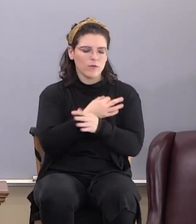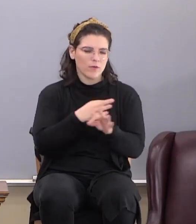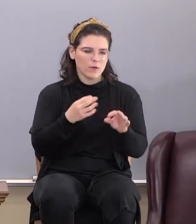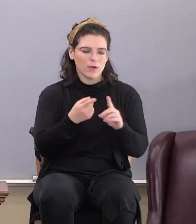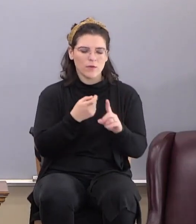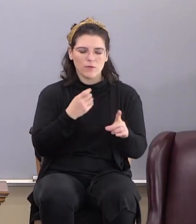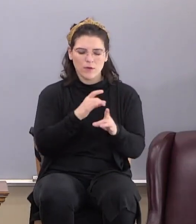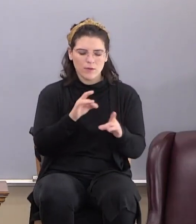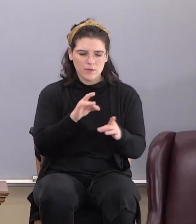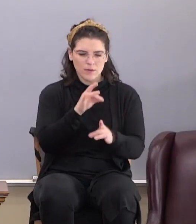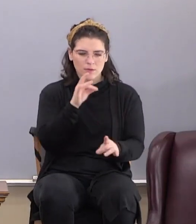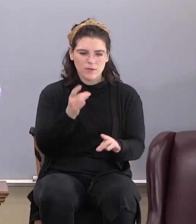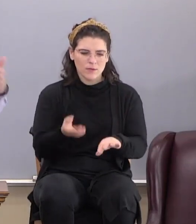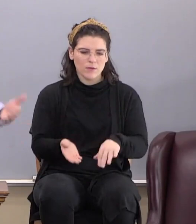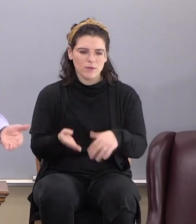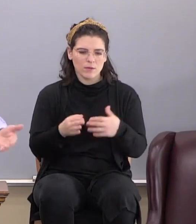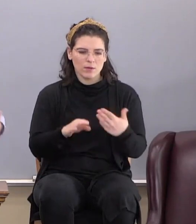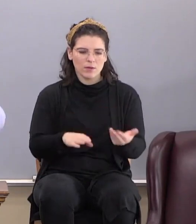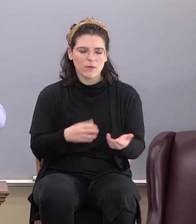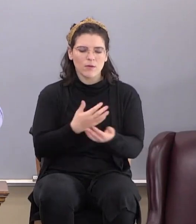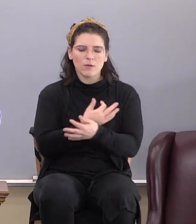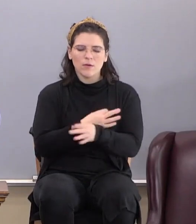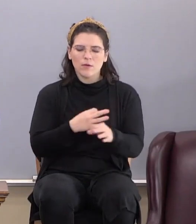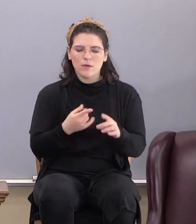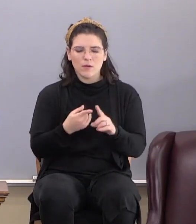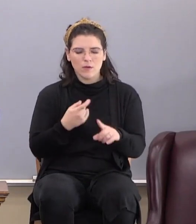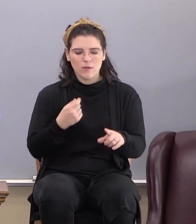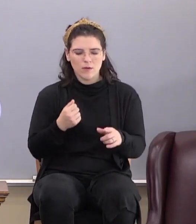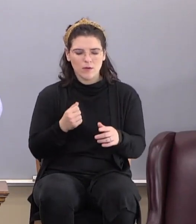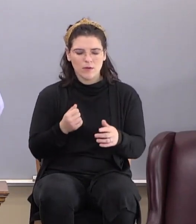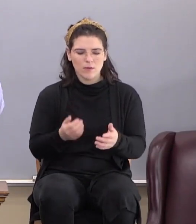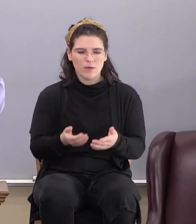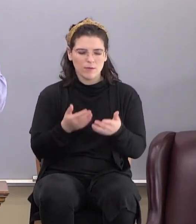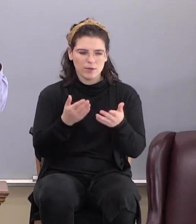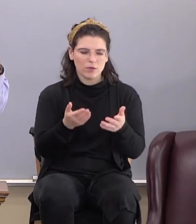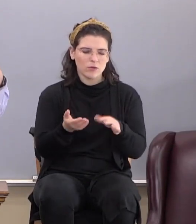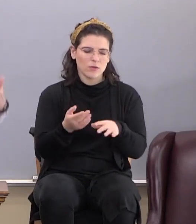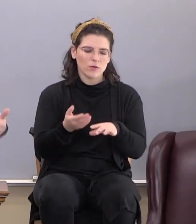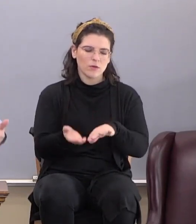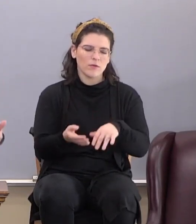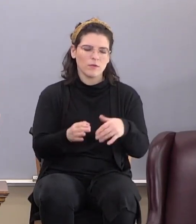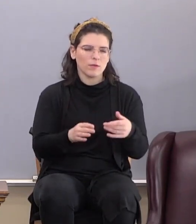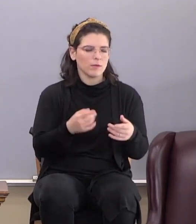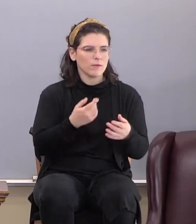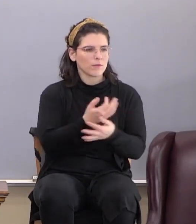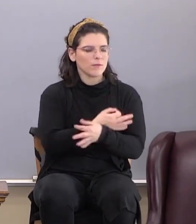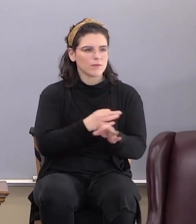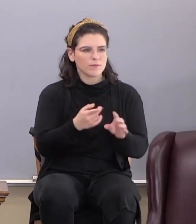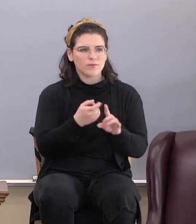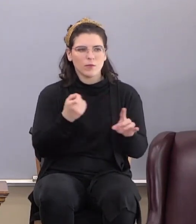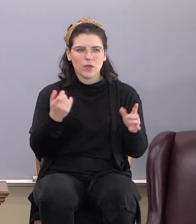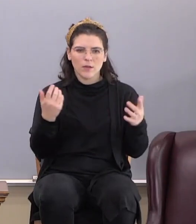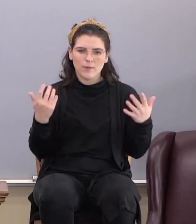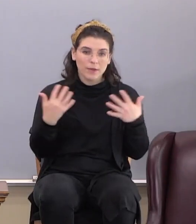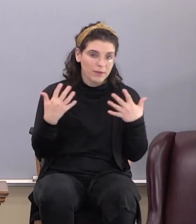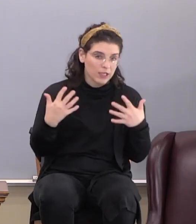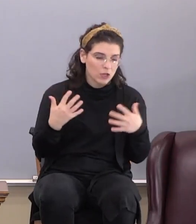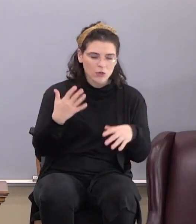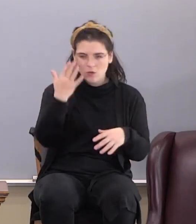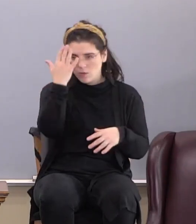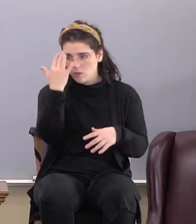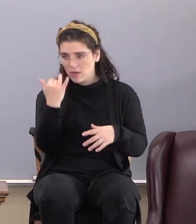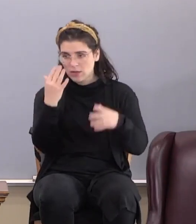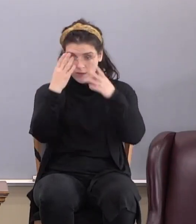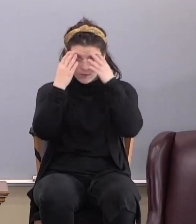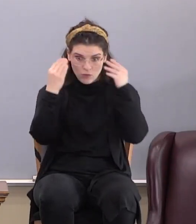death. We're free from the death, administration of death. We're free from the fear. Why is it that Moses had to put